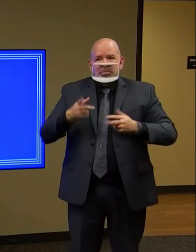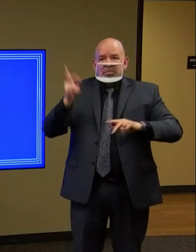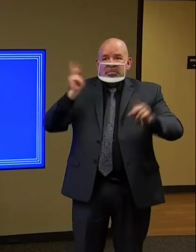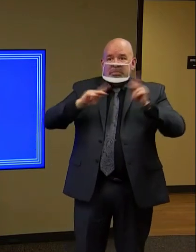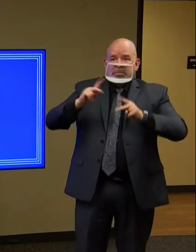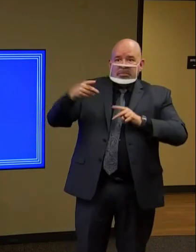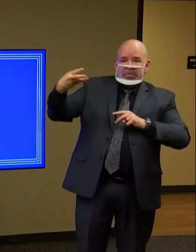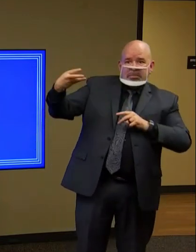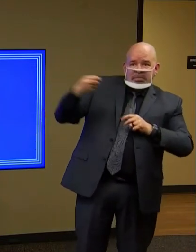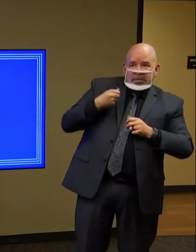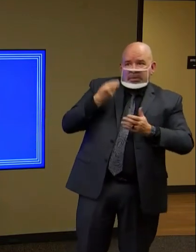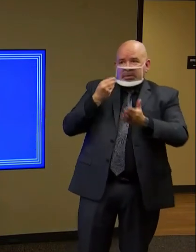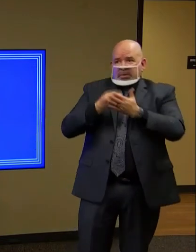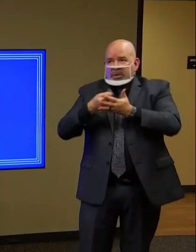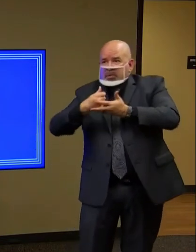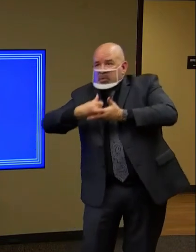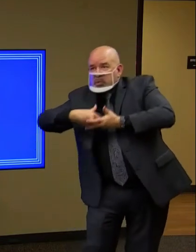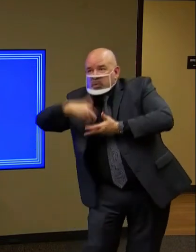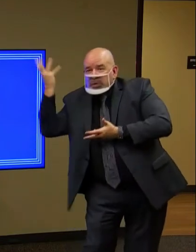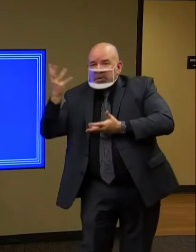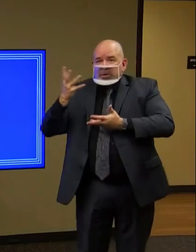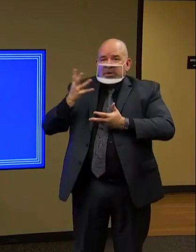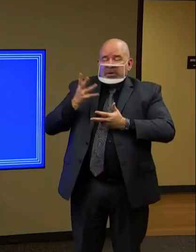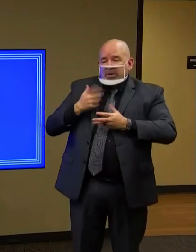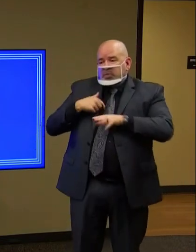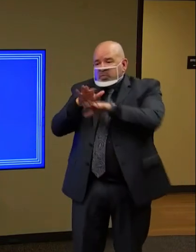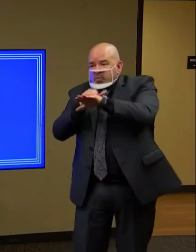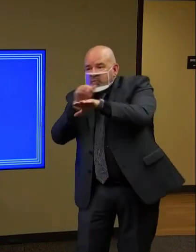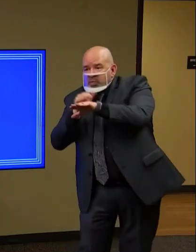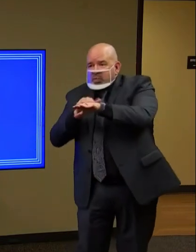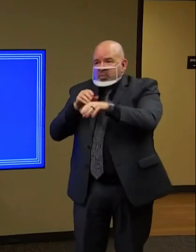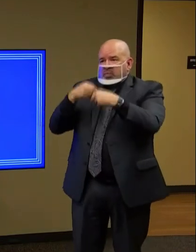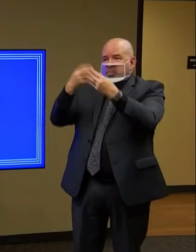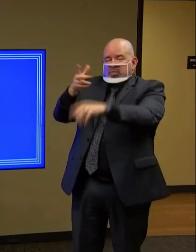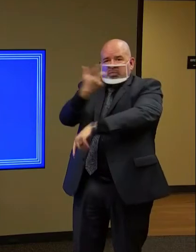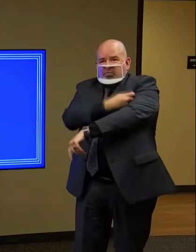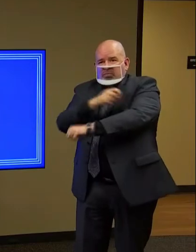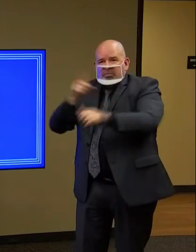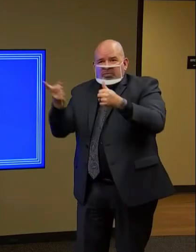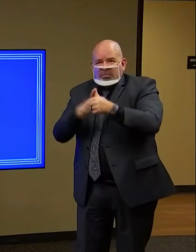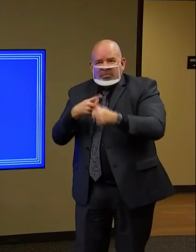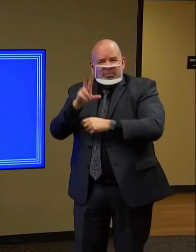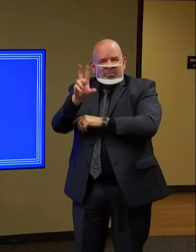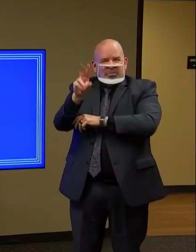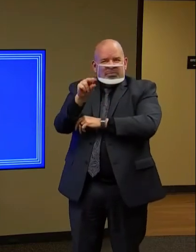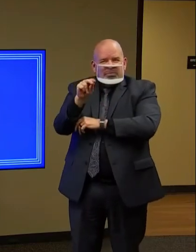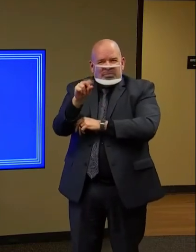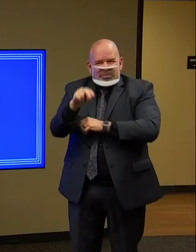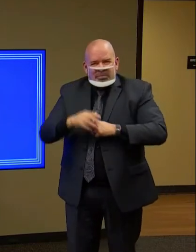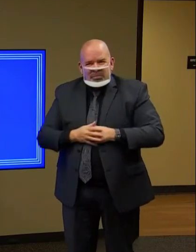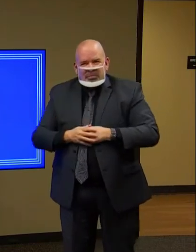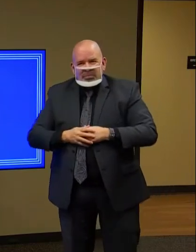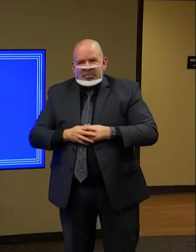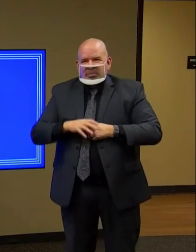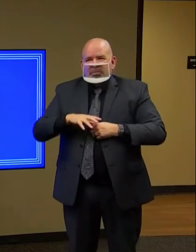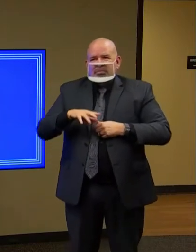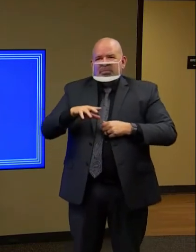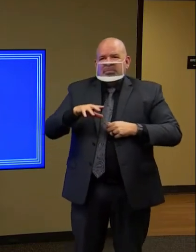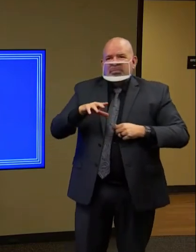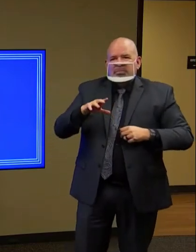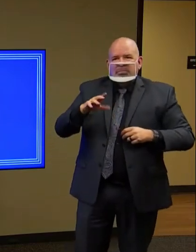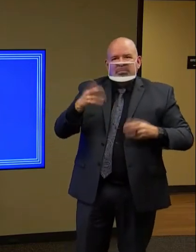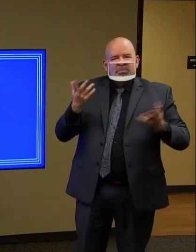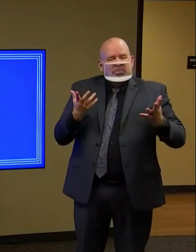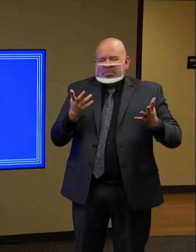and ensuring that it goes out equitably, not based on who you know or whether you have insurance. By the way, a couple of things to